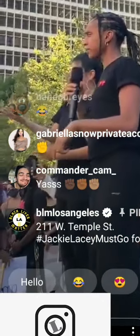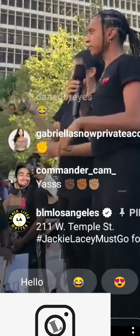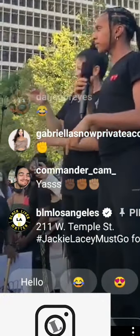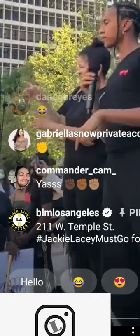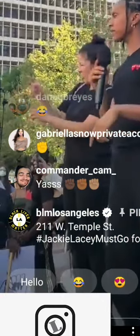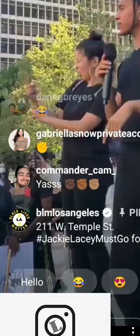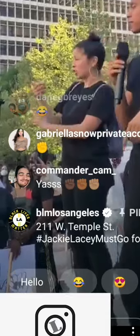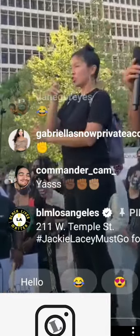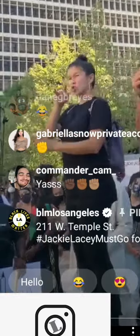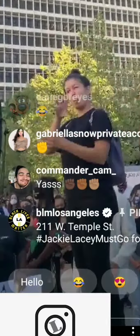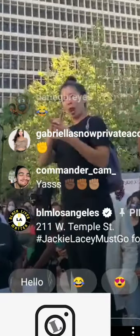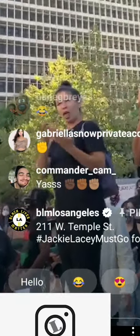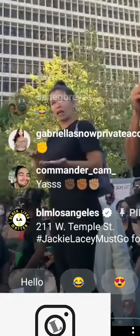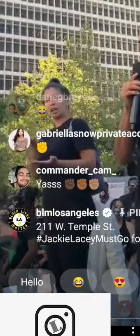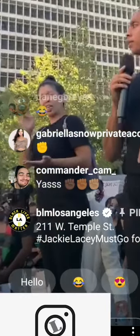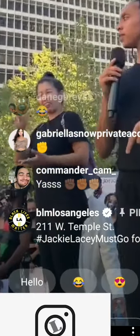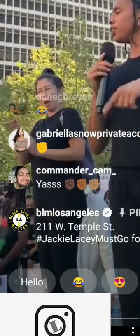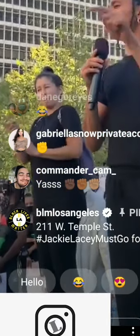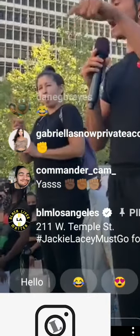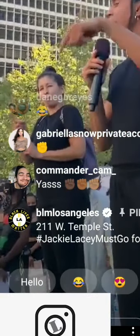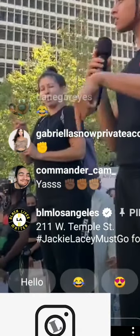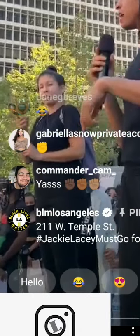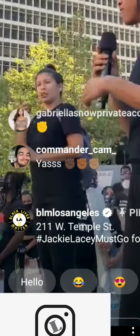own future!